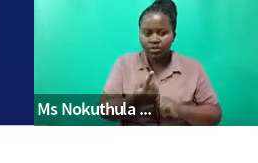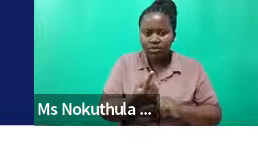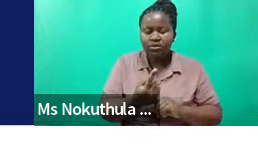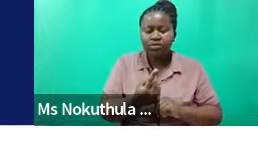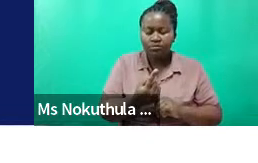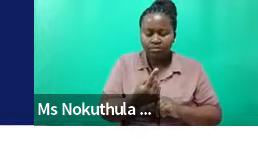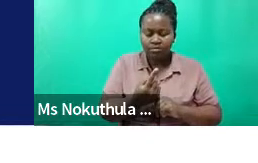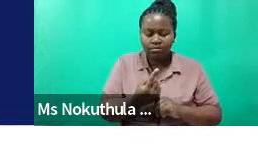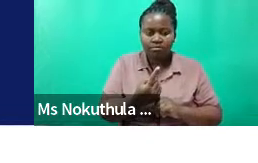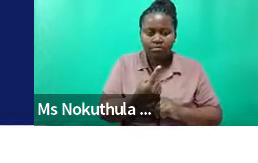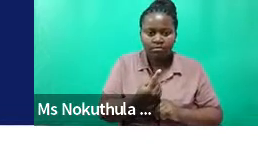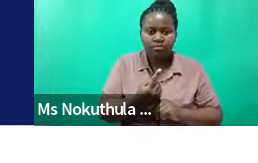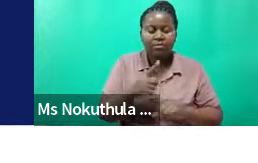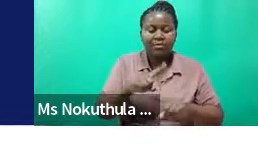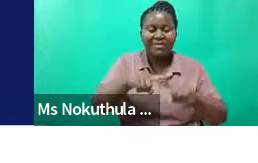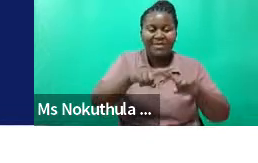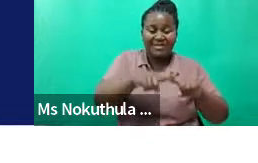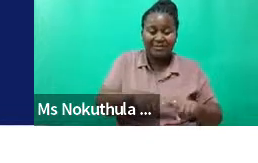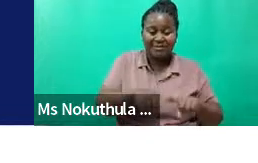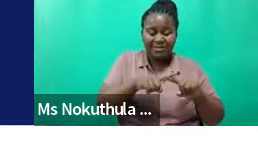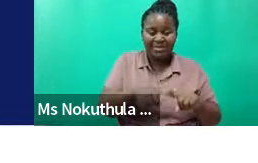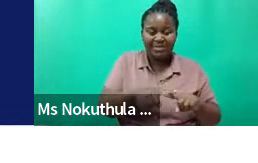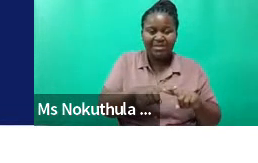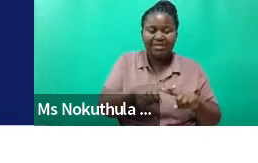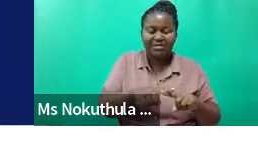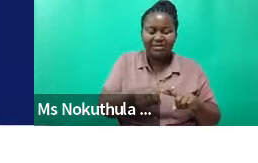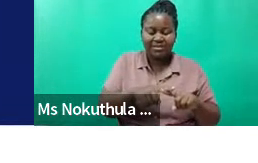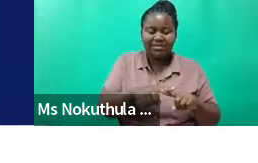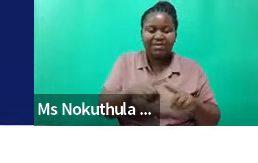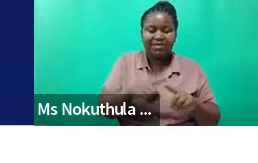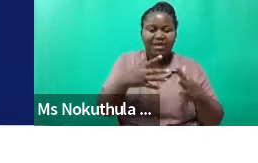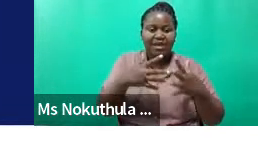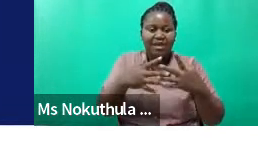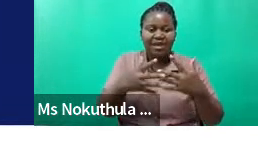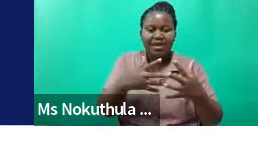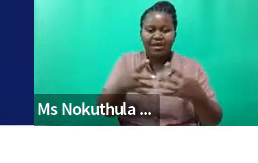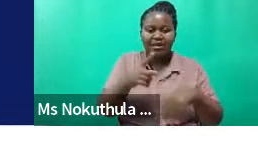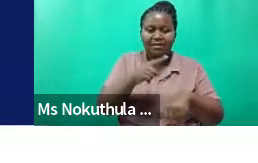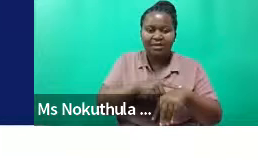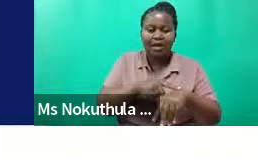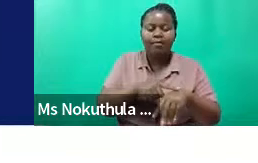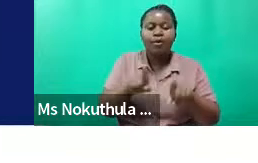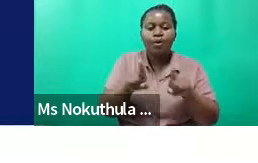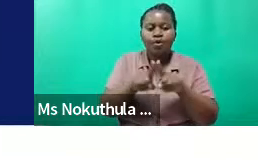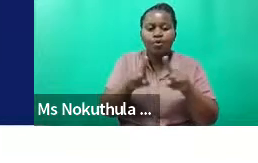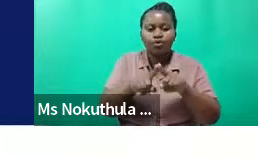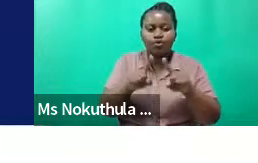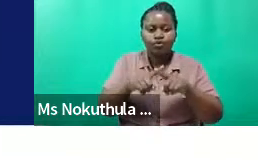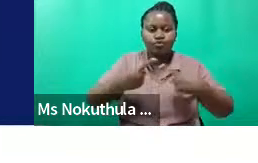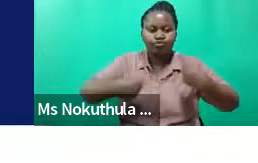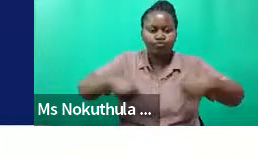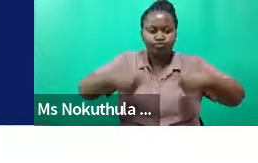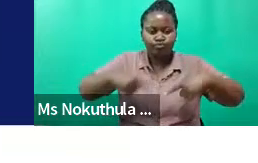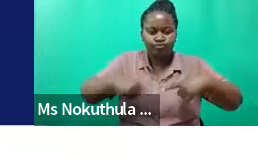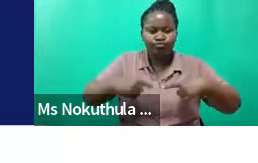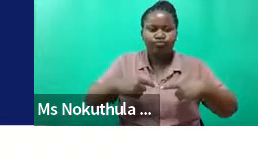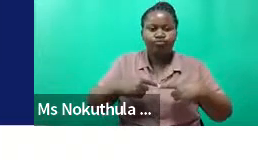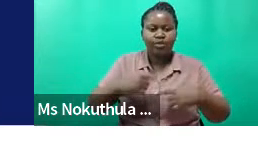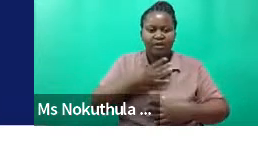creates dependency and at times anxiety and feeling less in